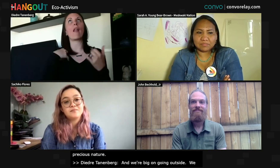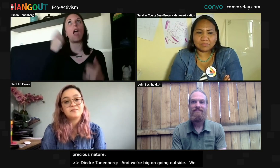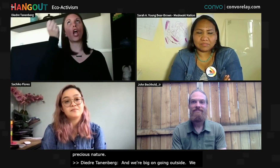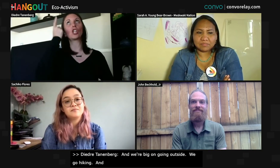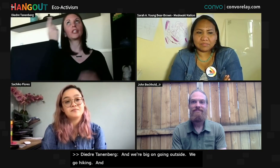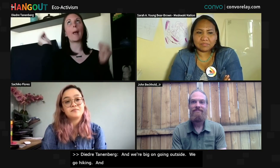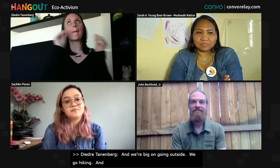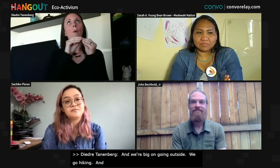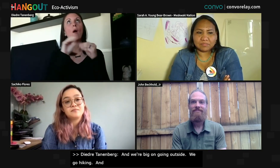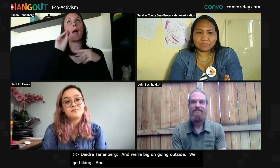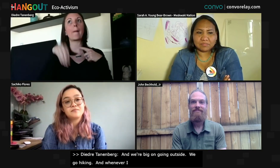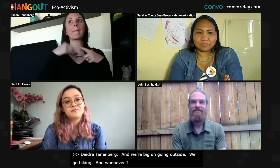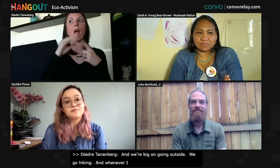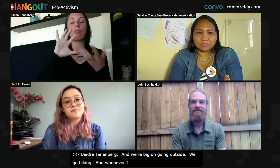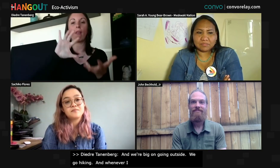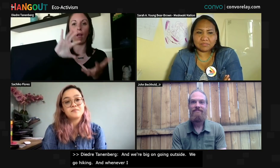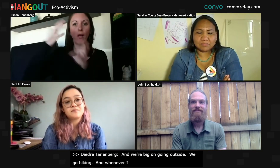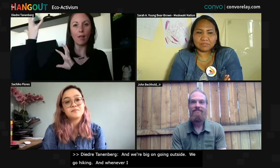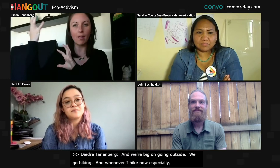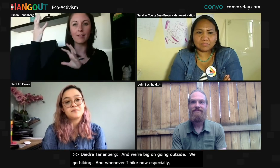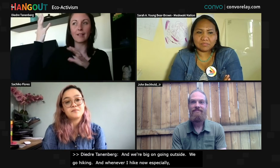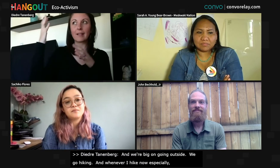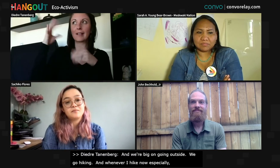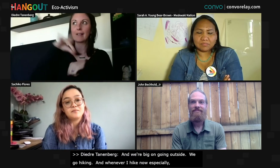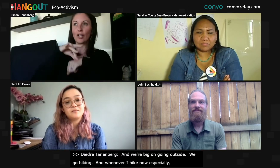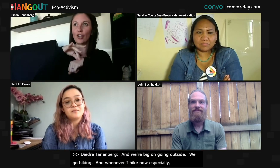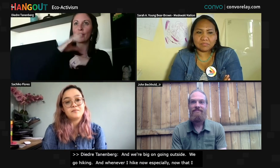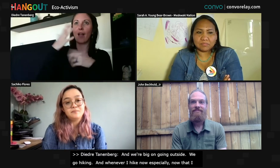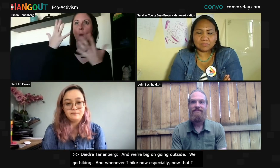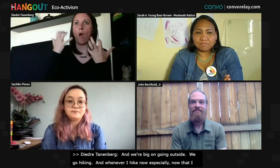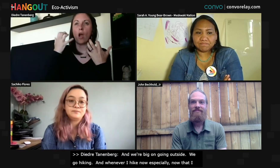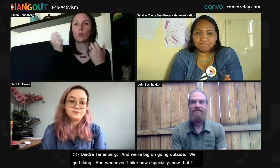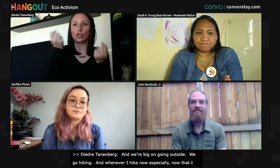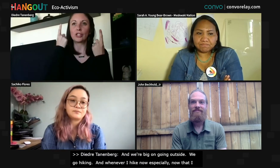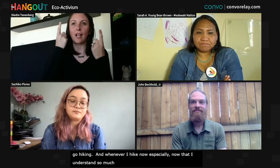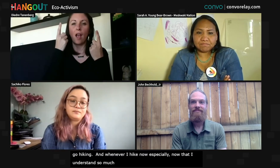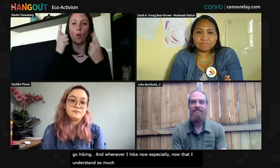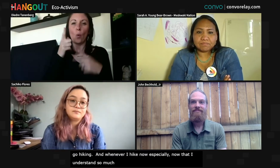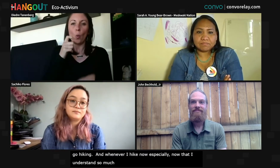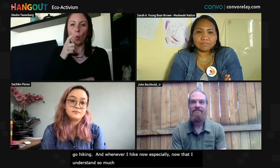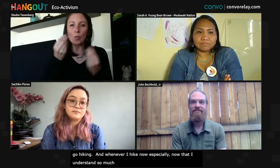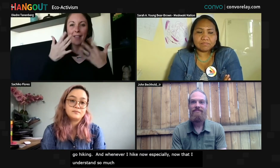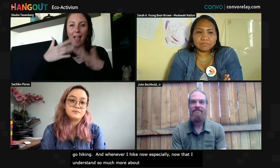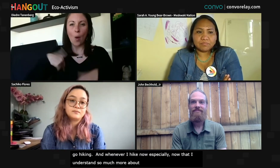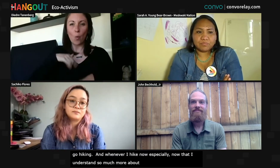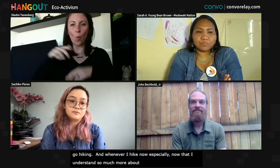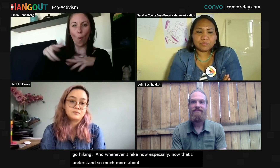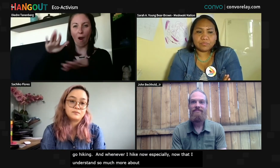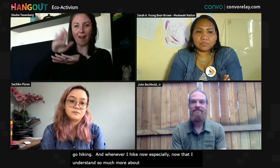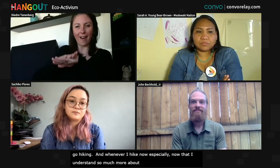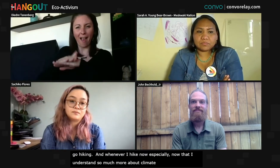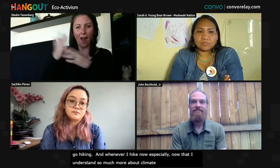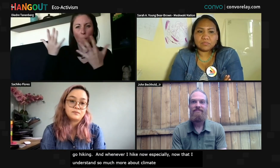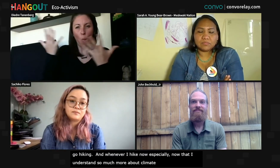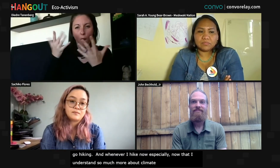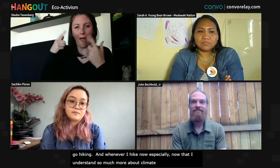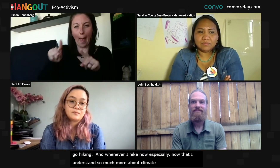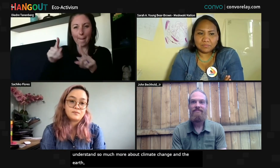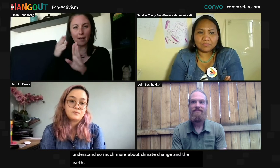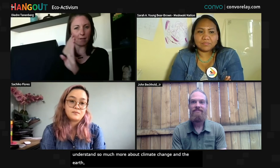especially now that I understand so much more about climate change and the earth, I want to know whose land we're